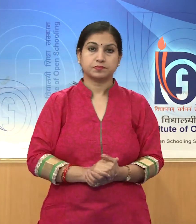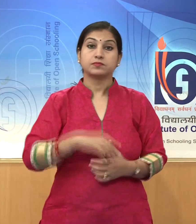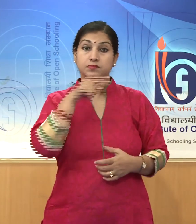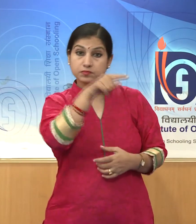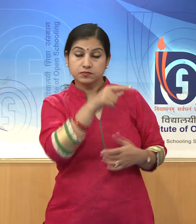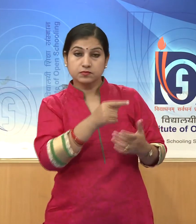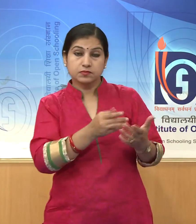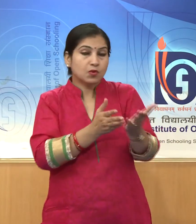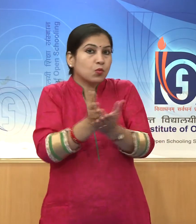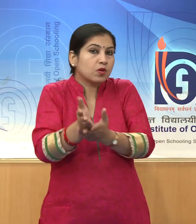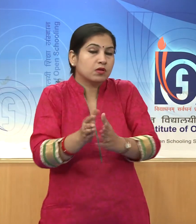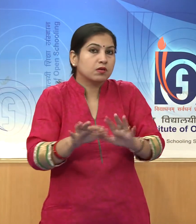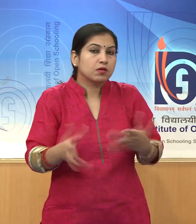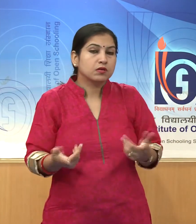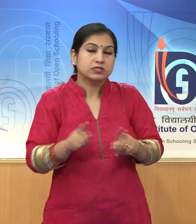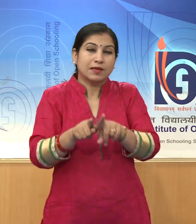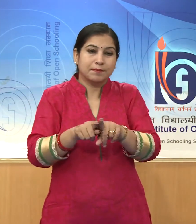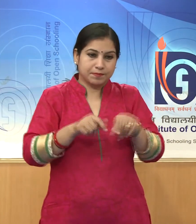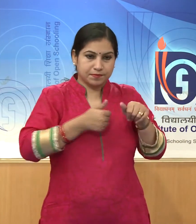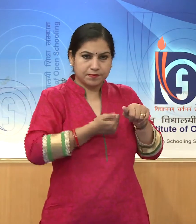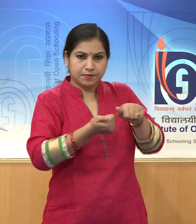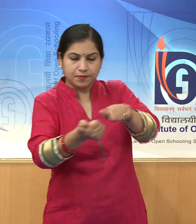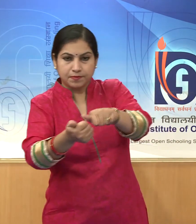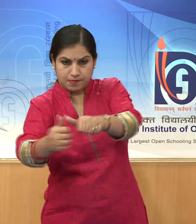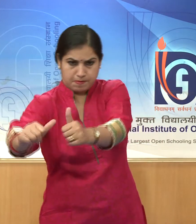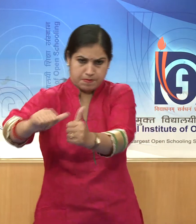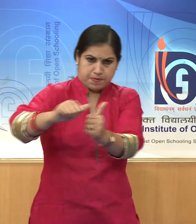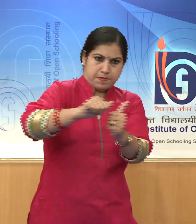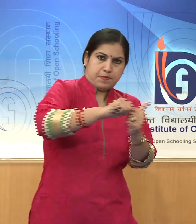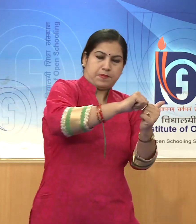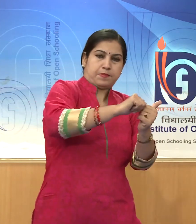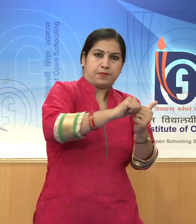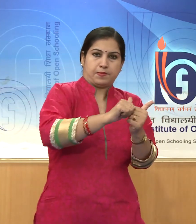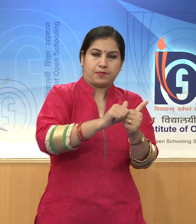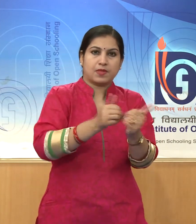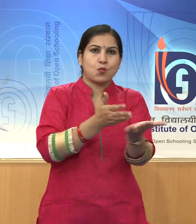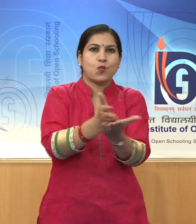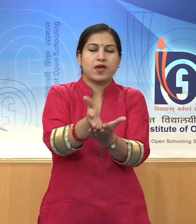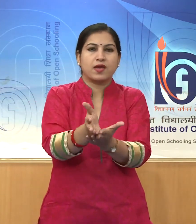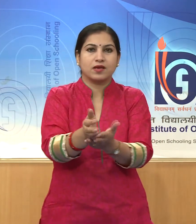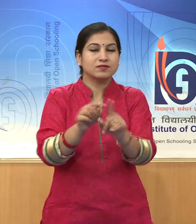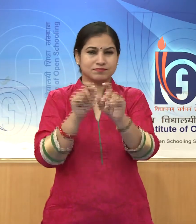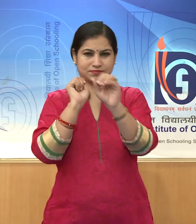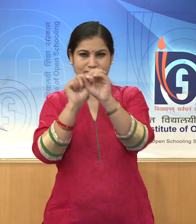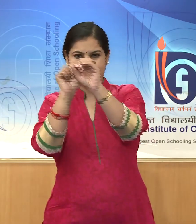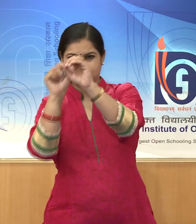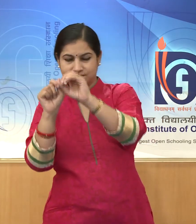This process is reverse of the relief method because